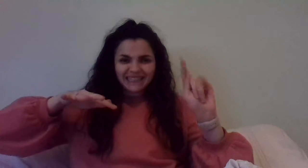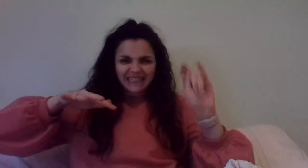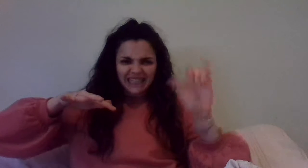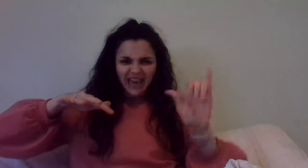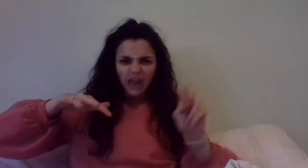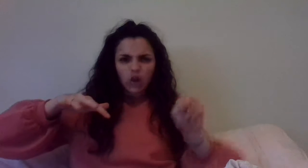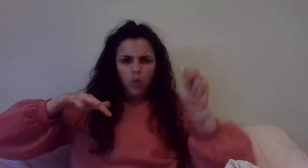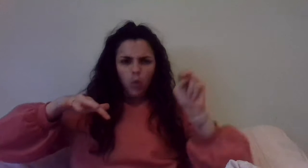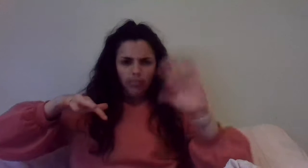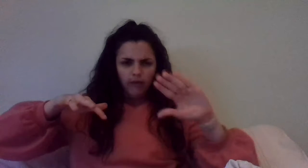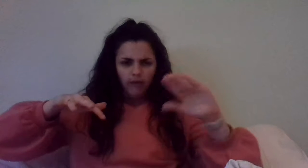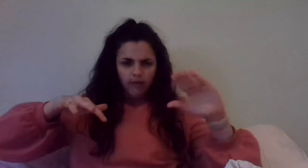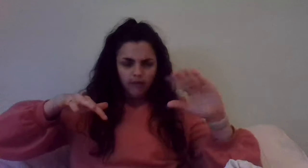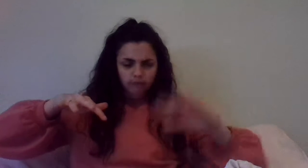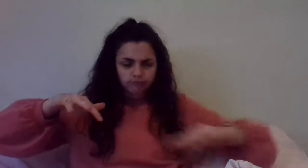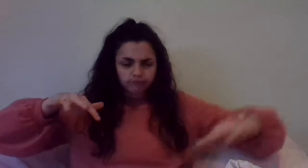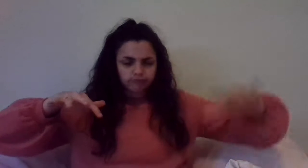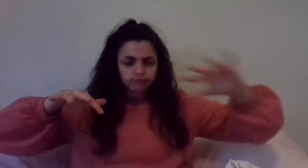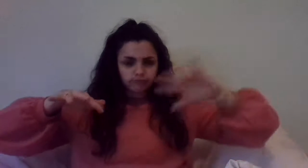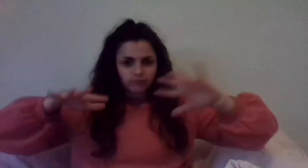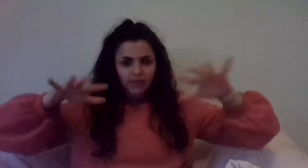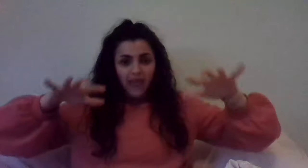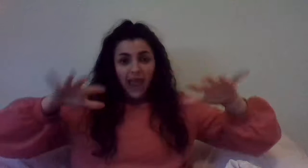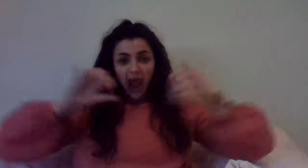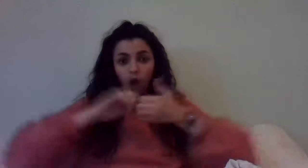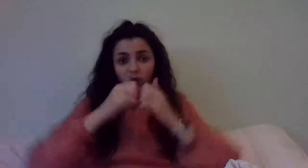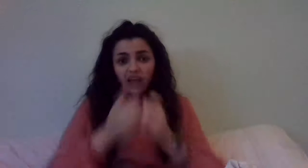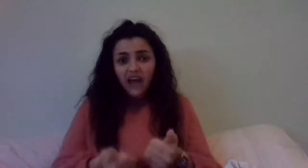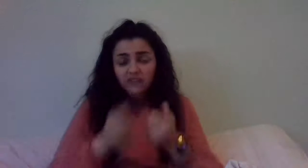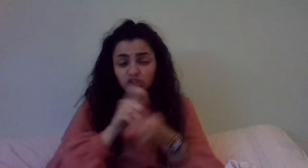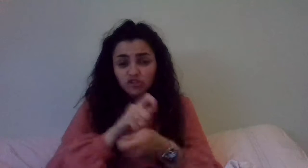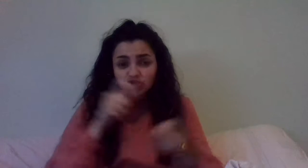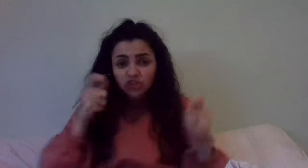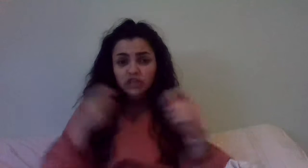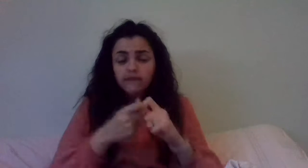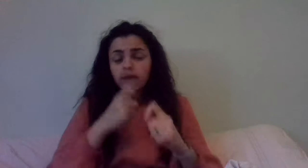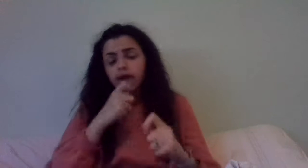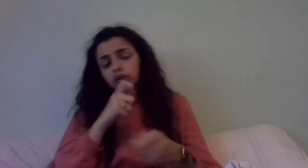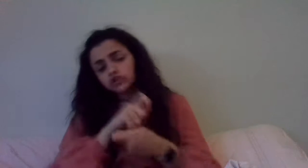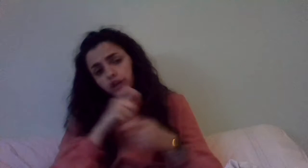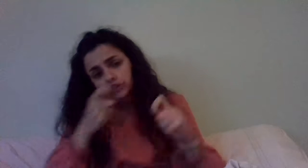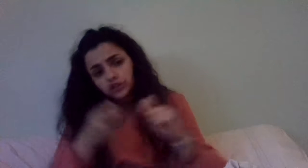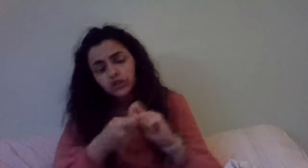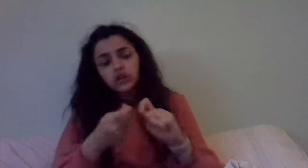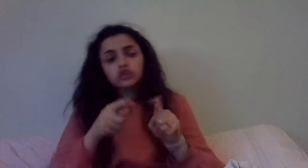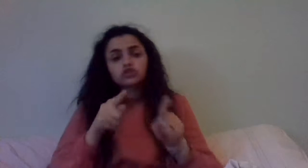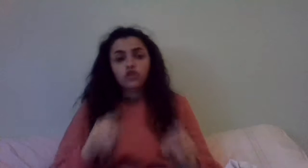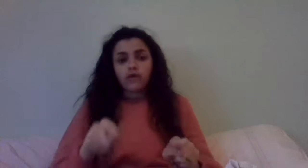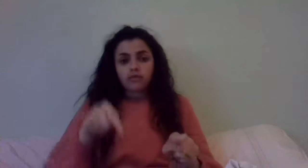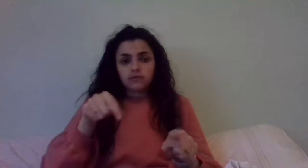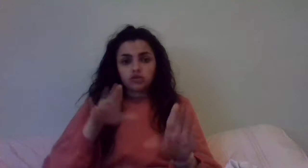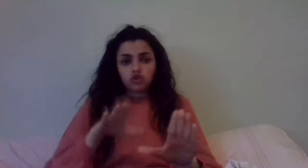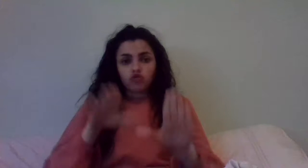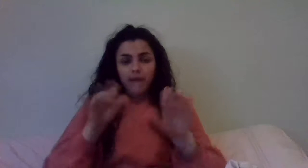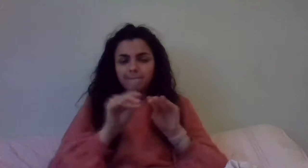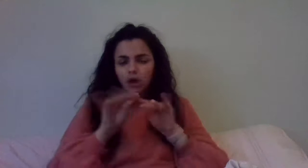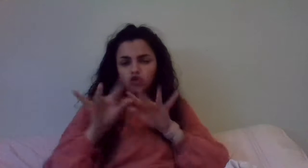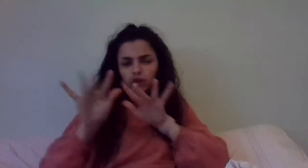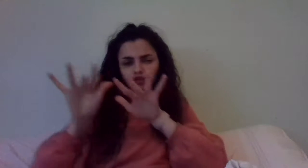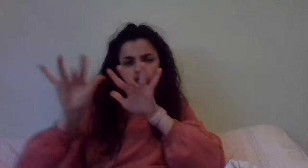How their lives have both changed and not changed during this great migration. So here, most of the